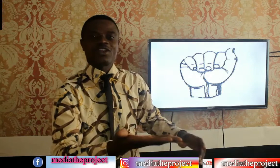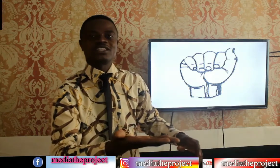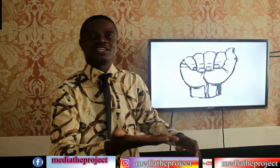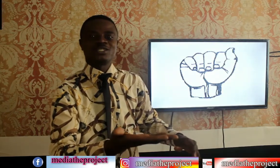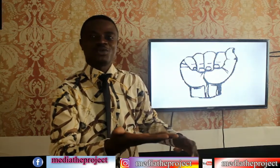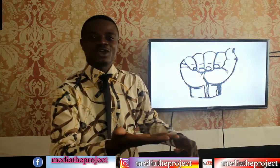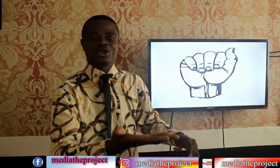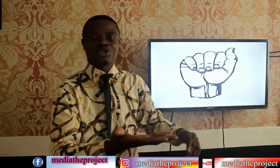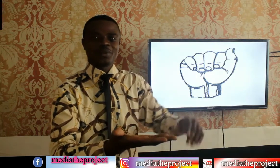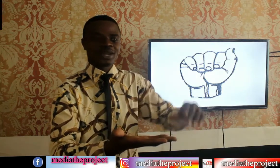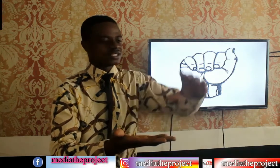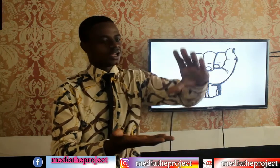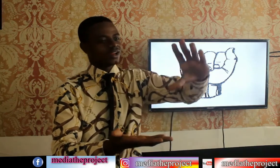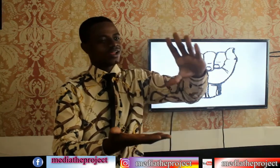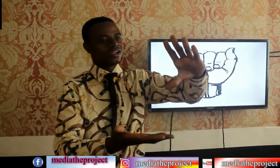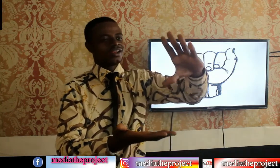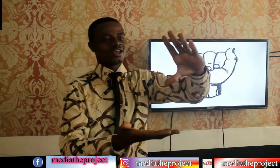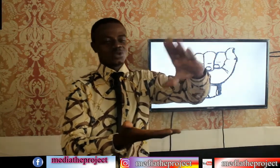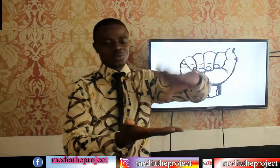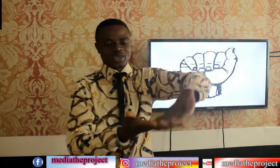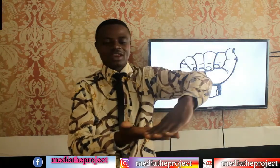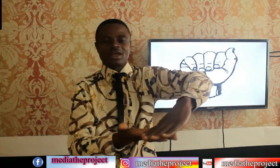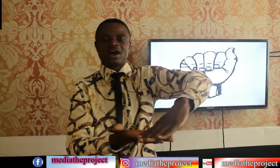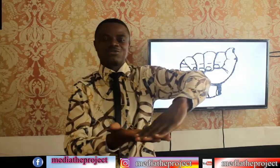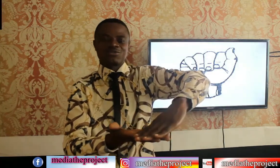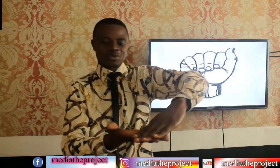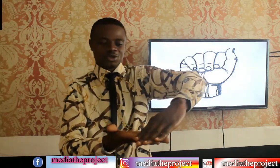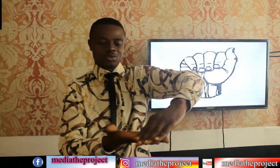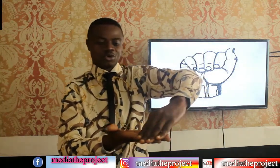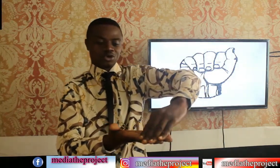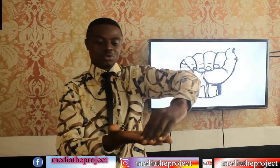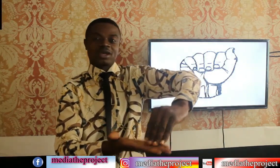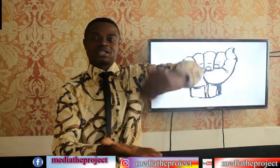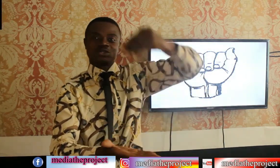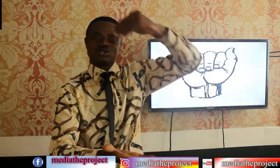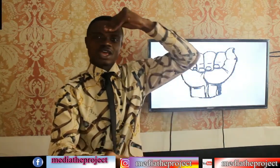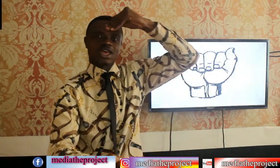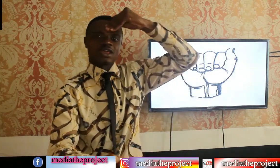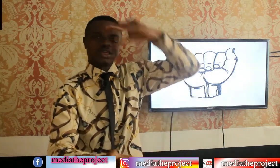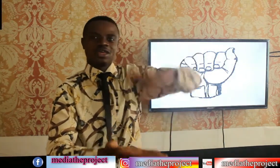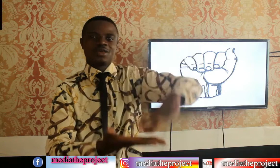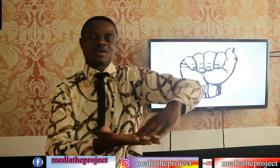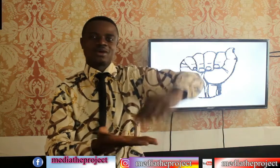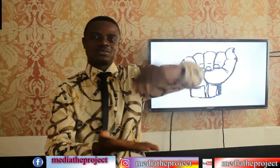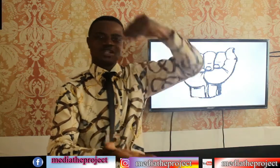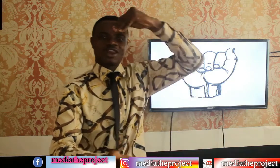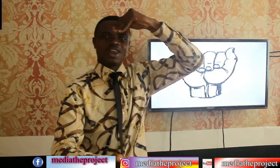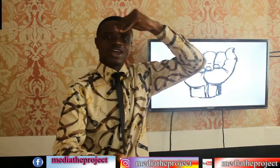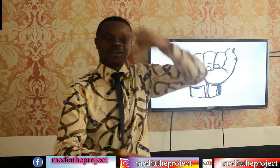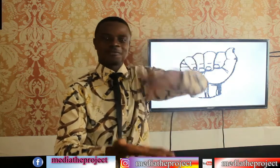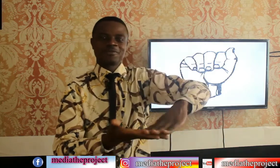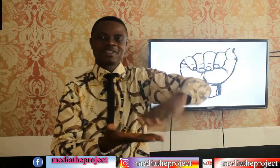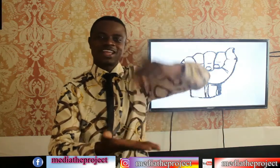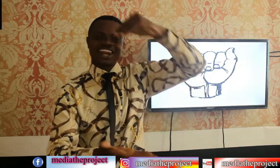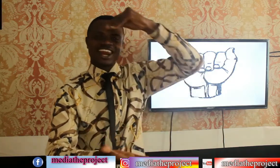flat hand shape with a non-dominant hand, then you pick it out from the non-dominant hand to the head. It becomes learn,